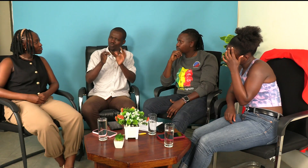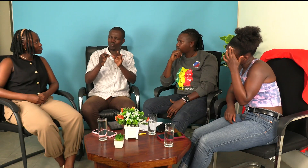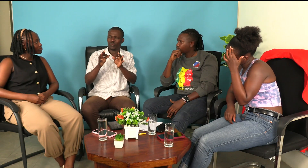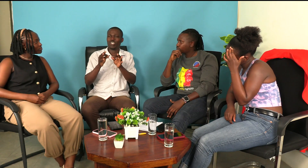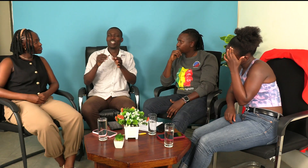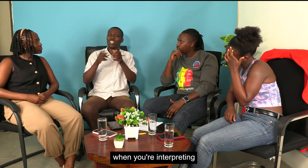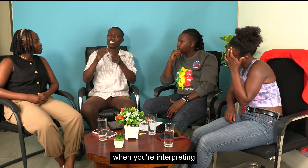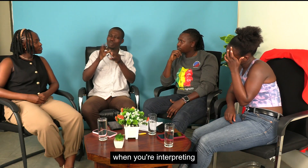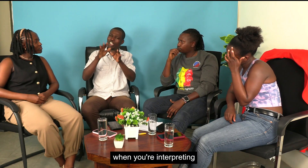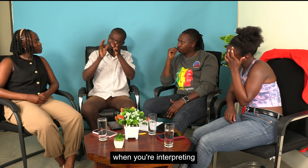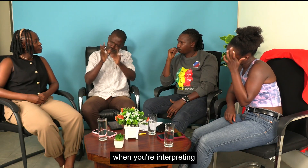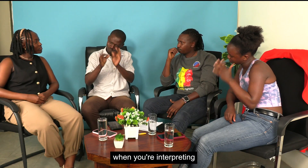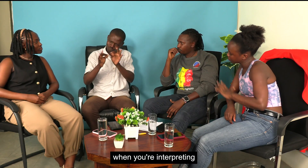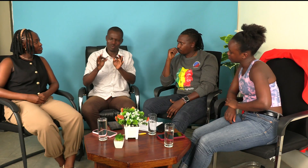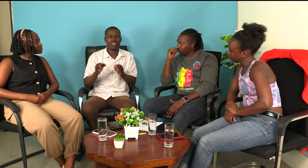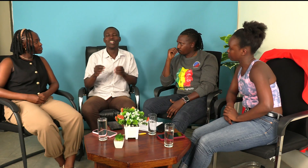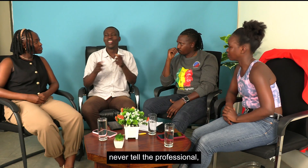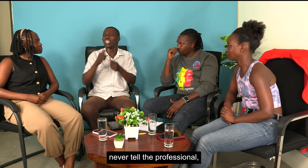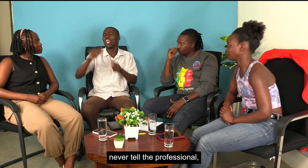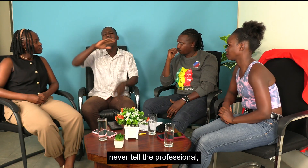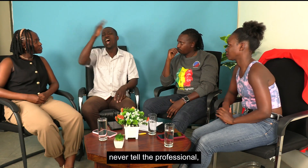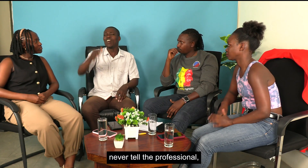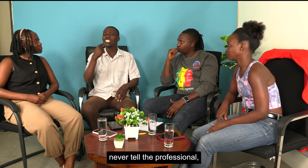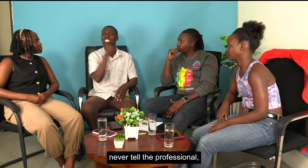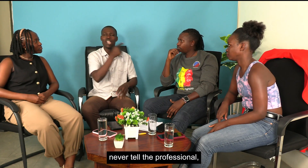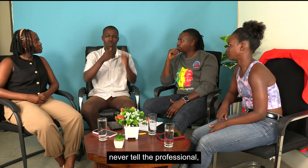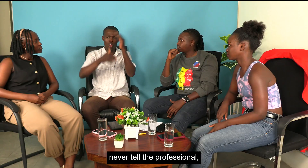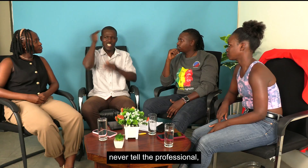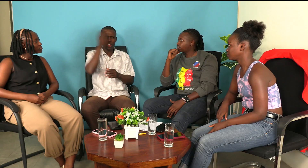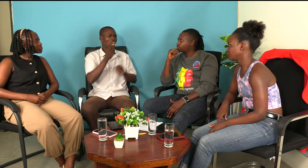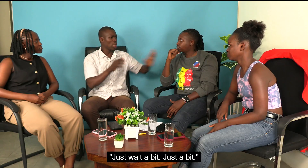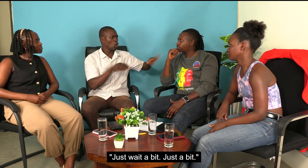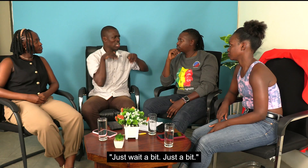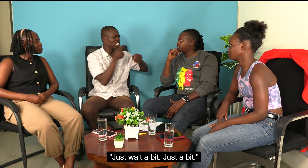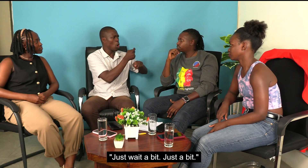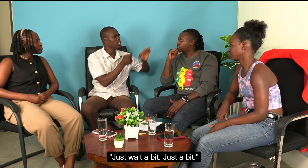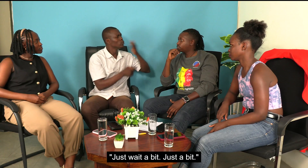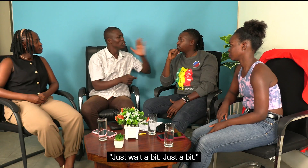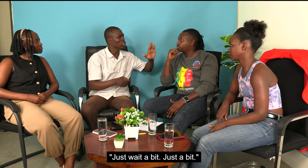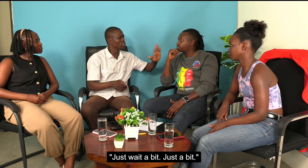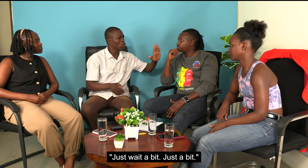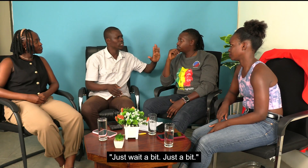an interpreter, when you're interpreting, never tell a professional, you wait, just